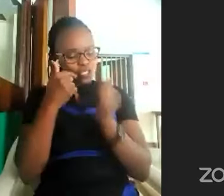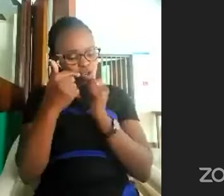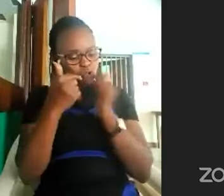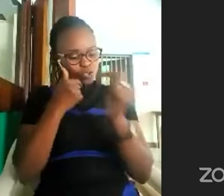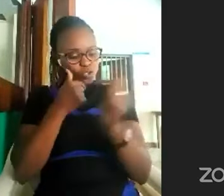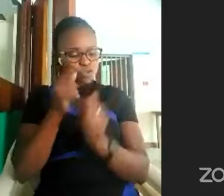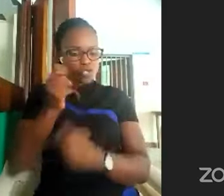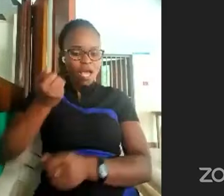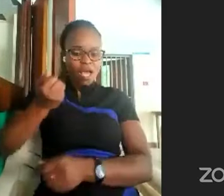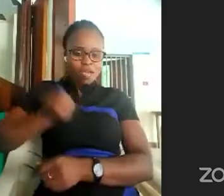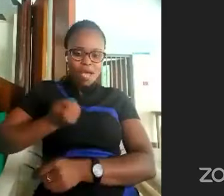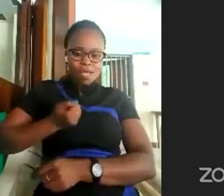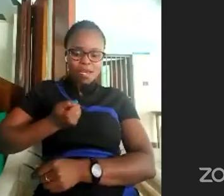can't accept a child.